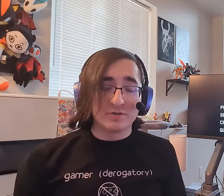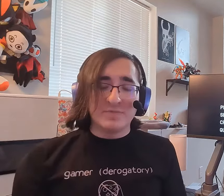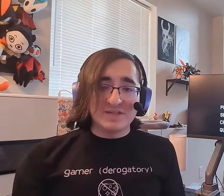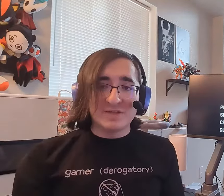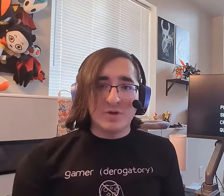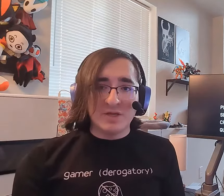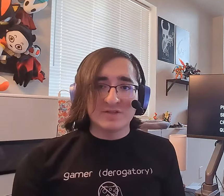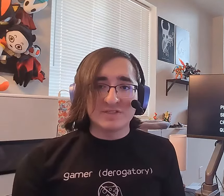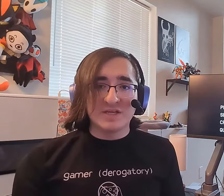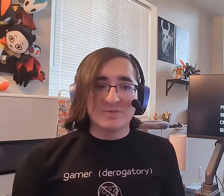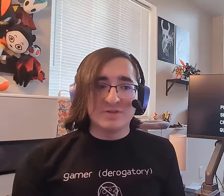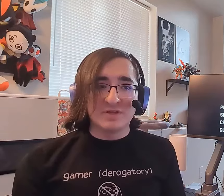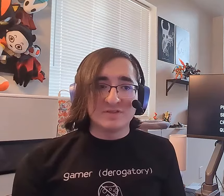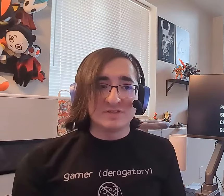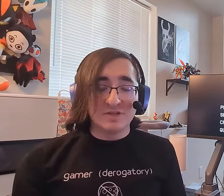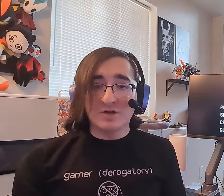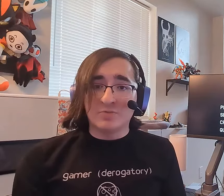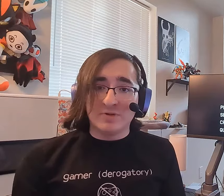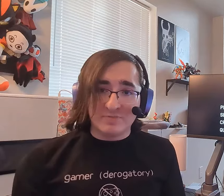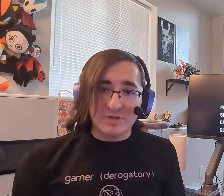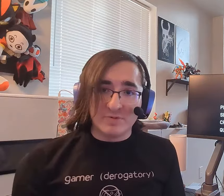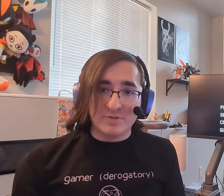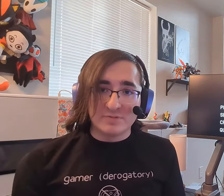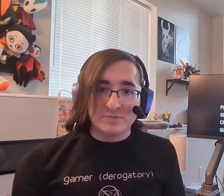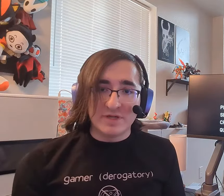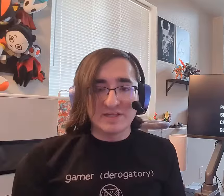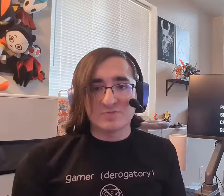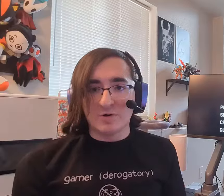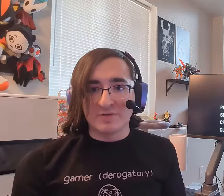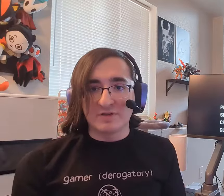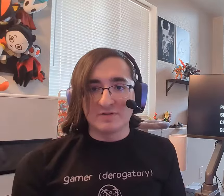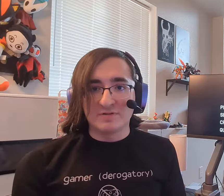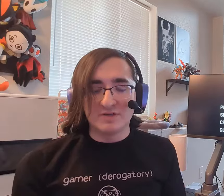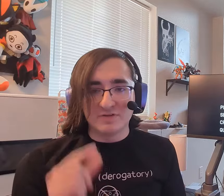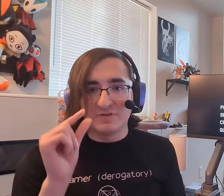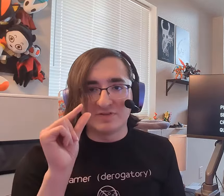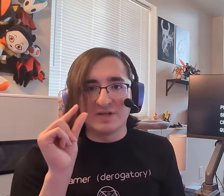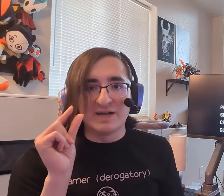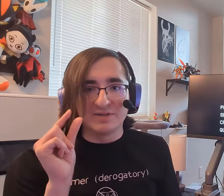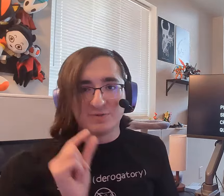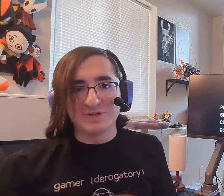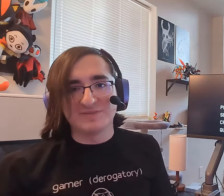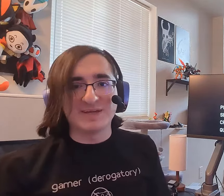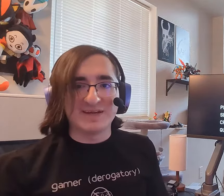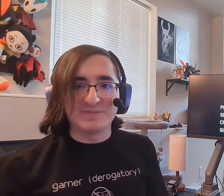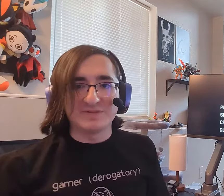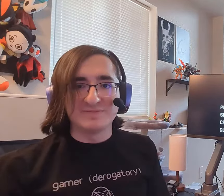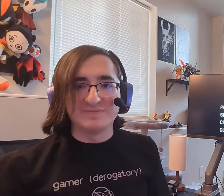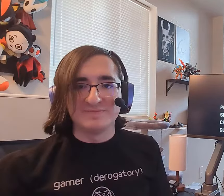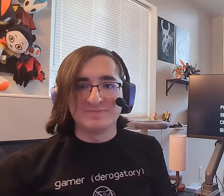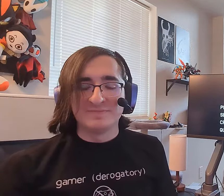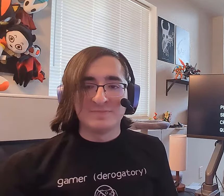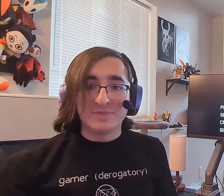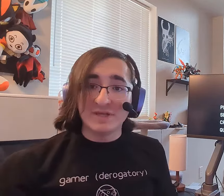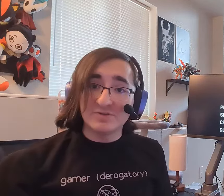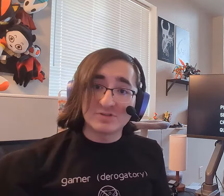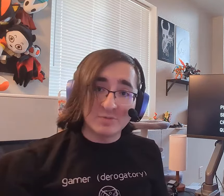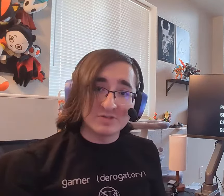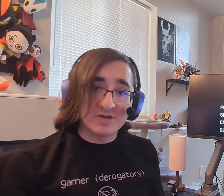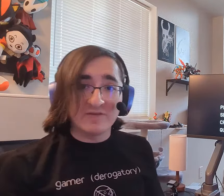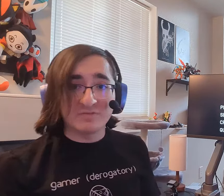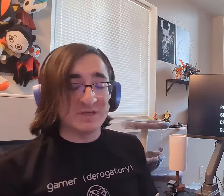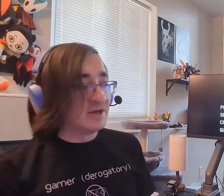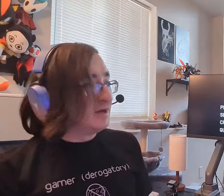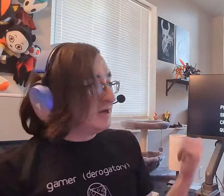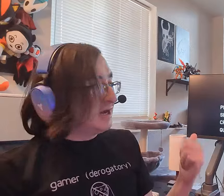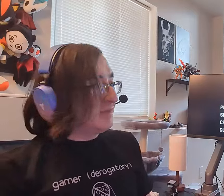work. That's how I made a statement that stuck with people. And that's worth it, even if you have to lie a little bit to make it happen. Thank you so much